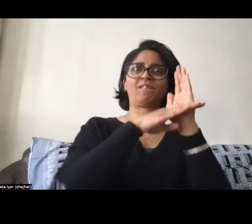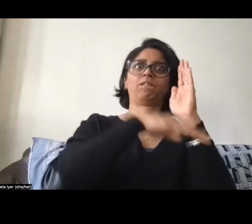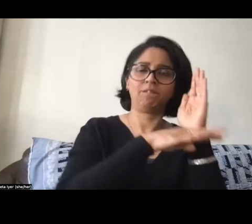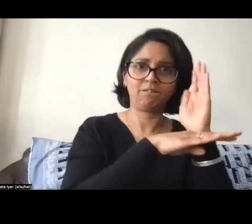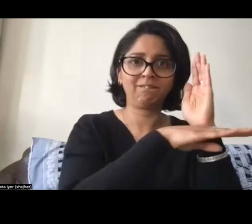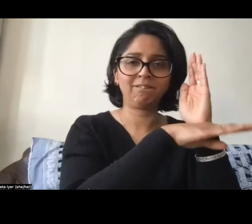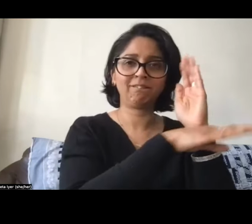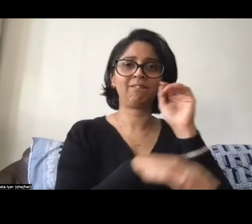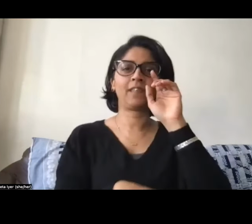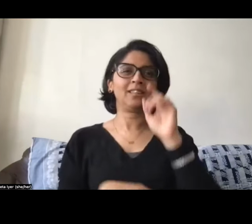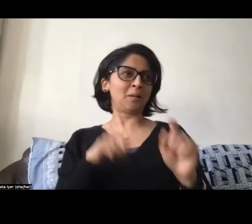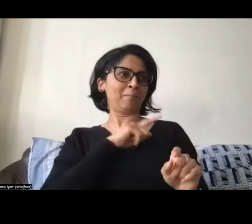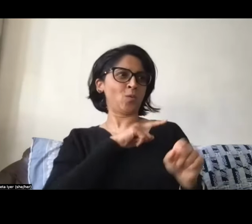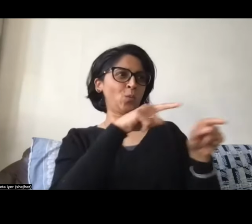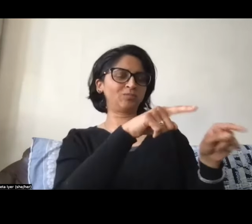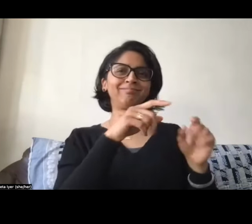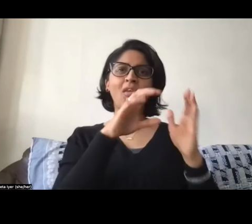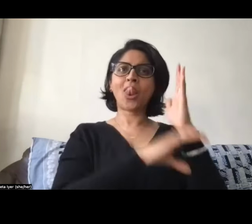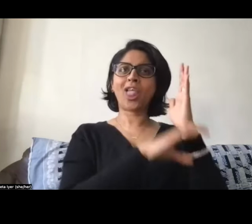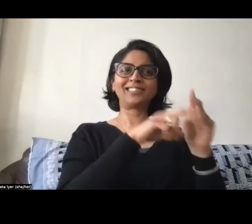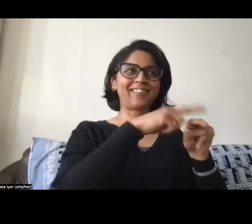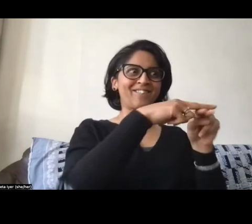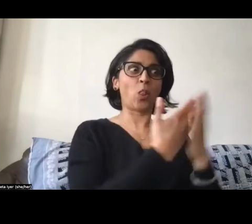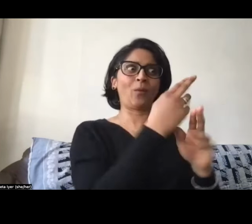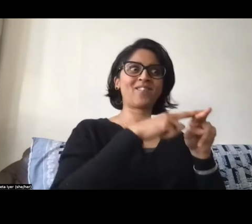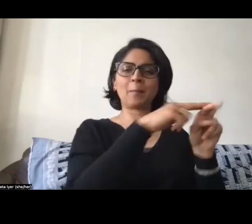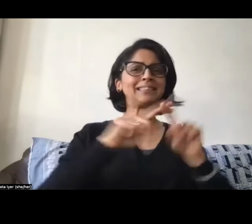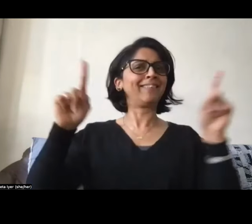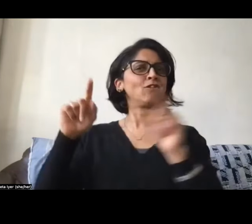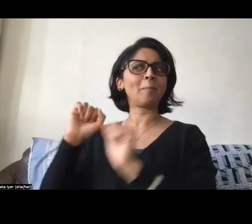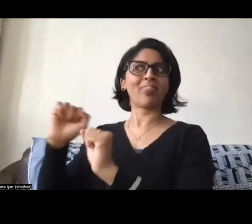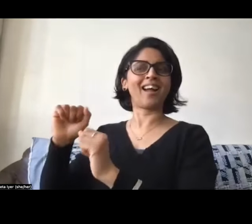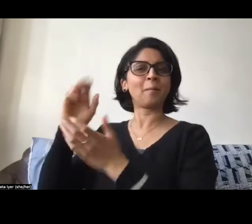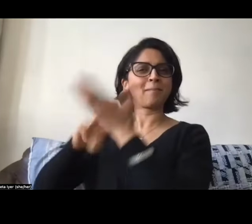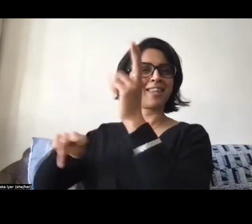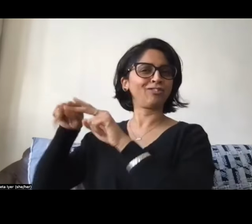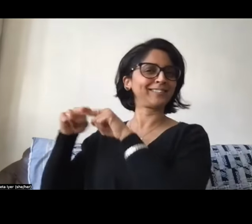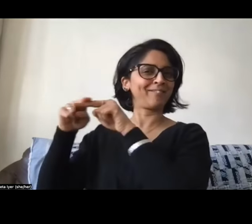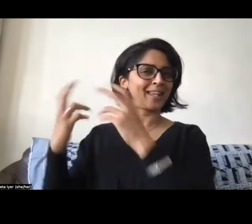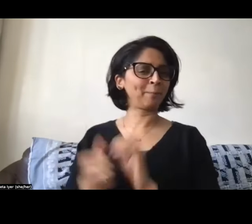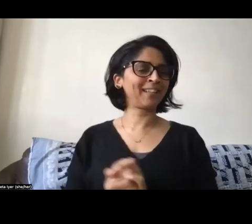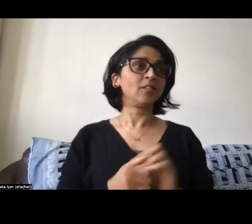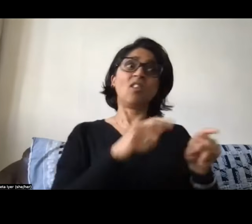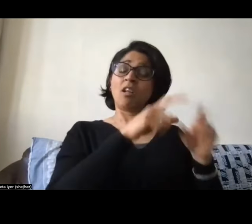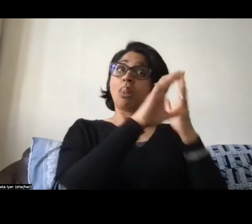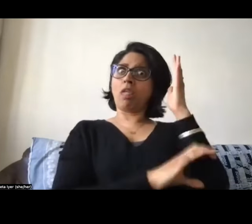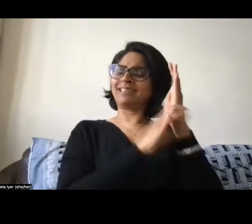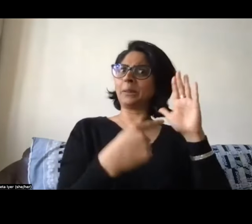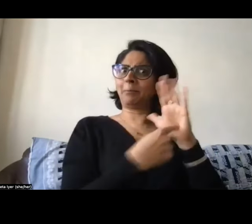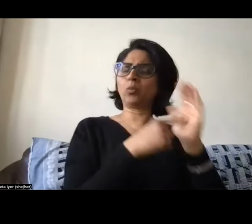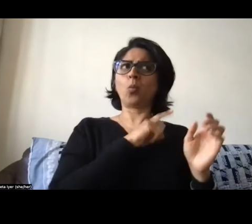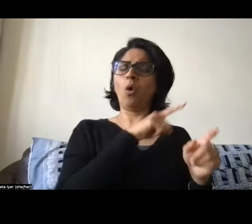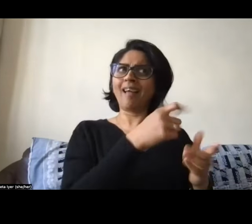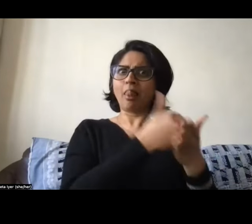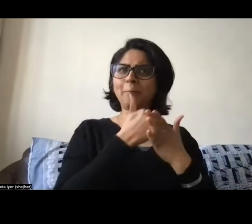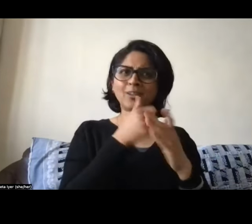they moved, found that they had, if you like, were demoted in the class system because they were moving